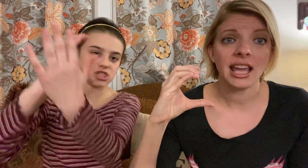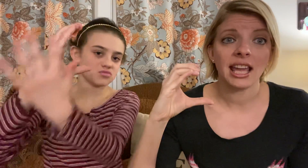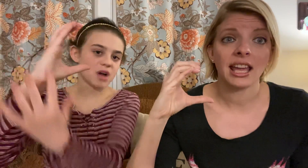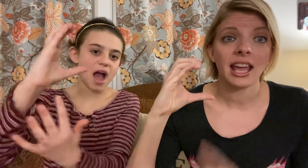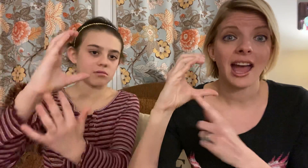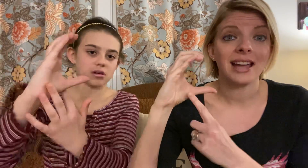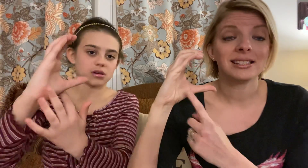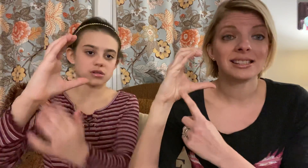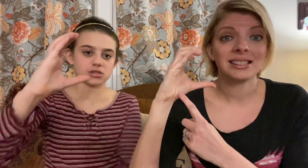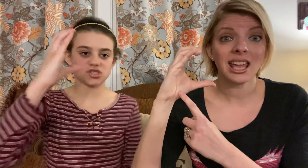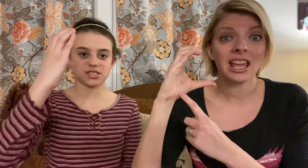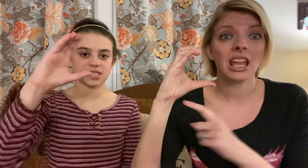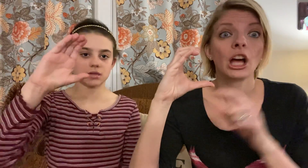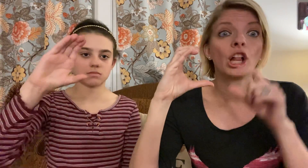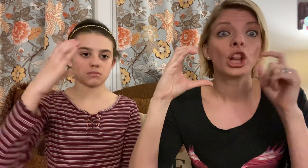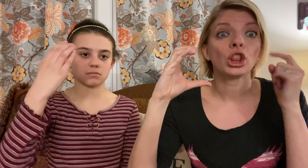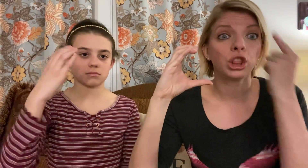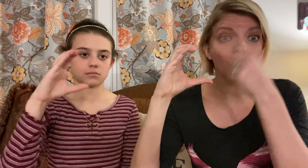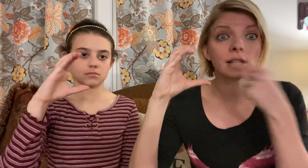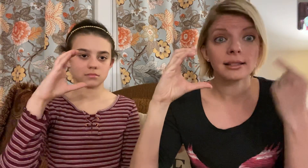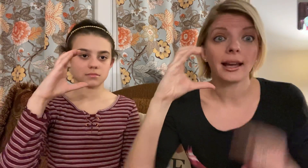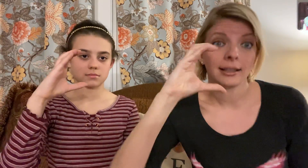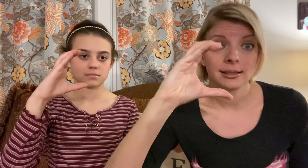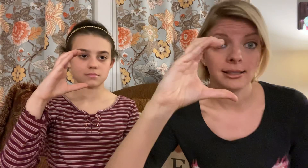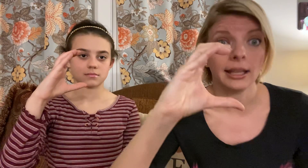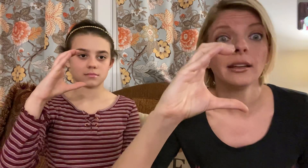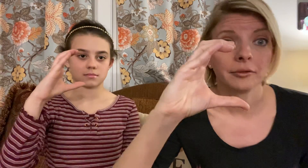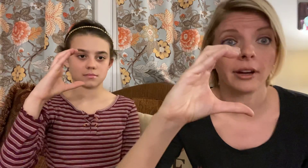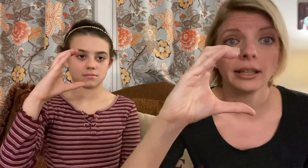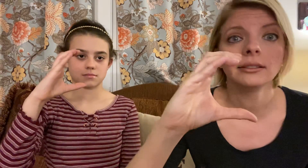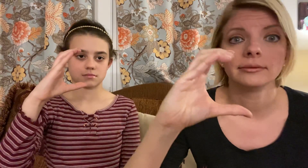C, and C looks like a C, right?